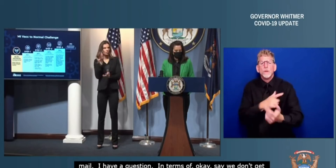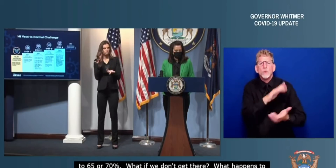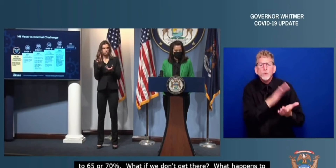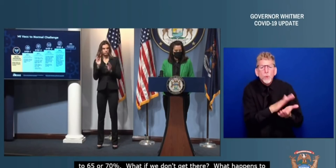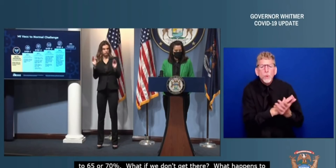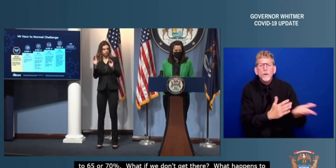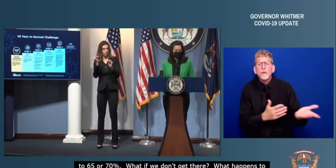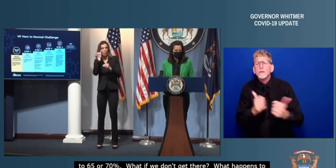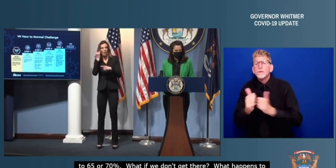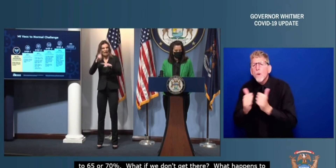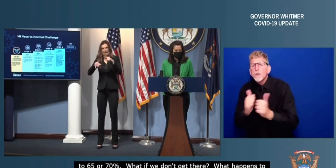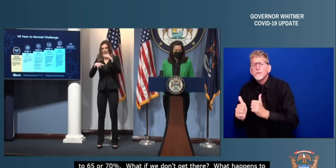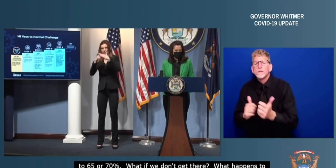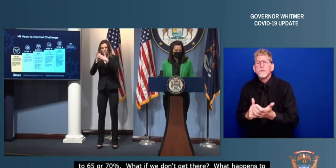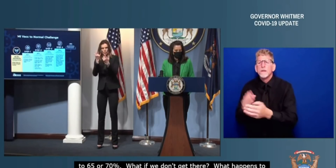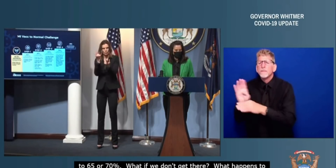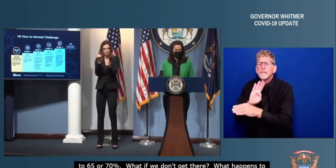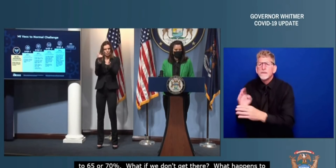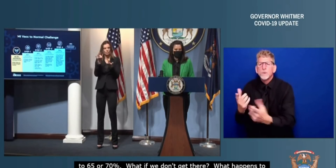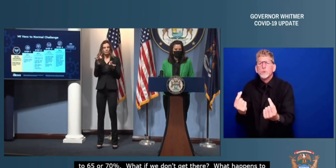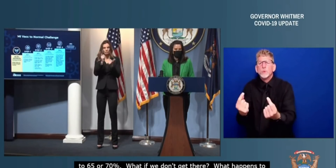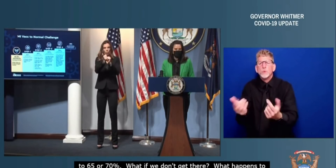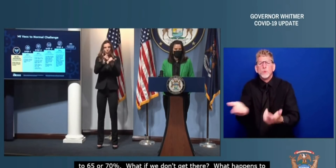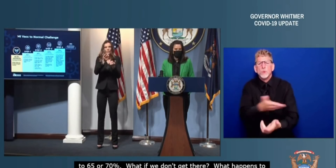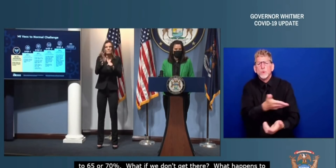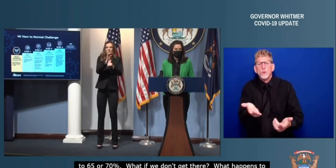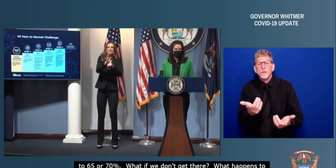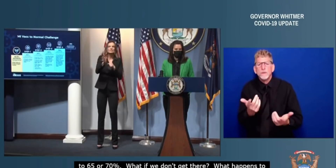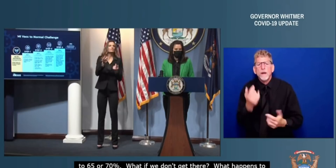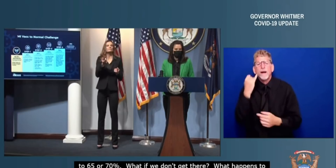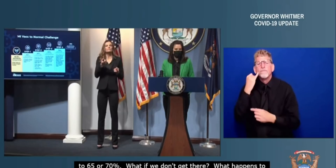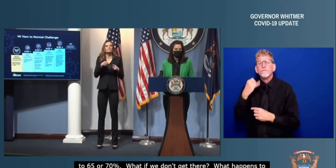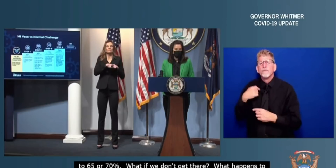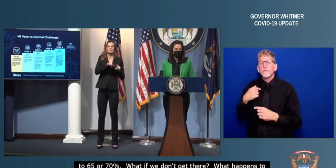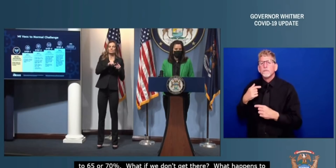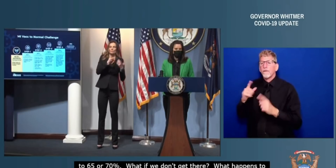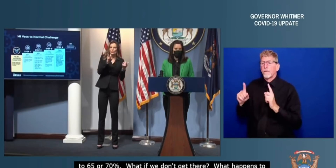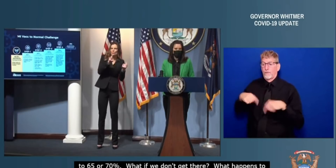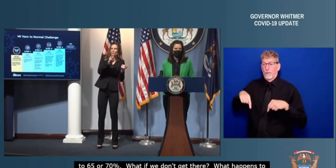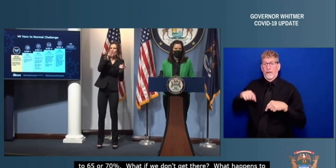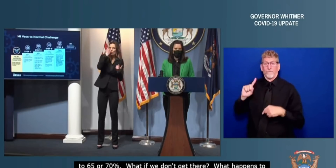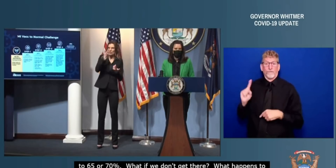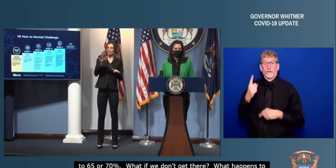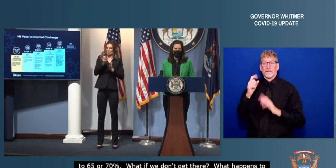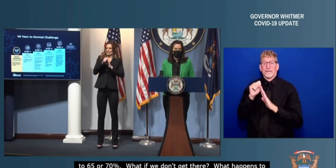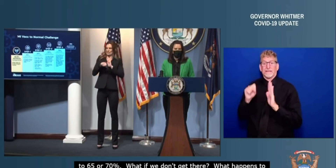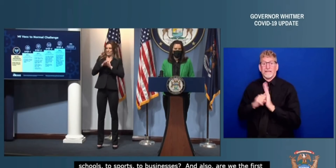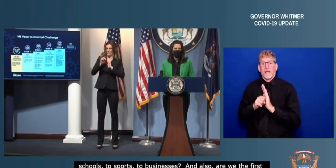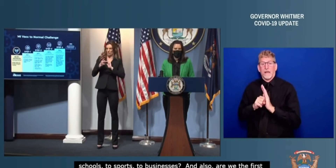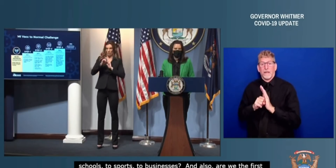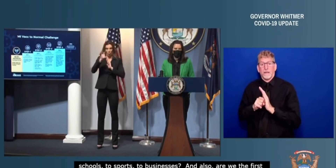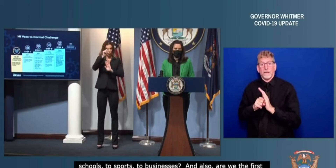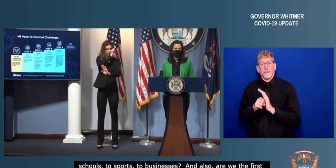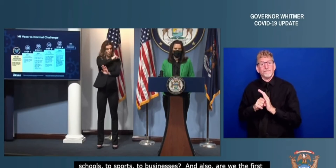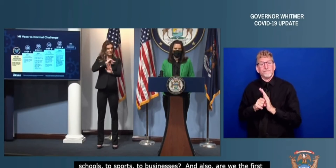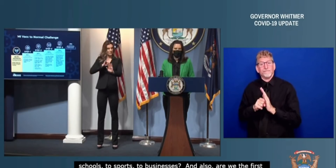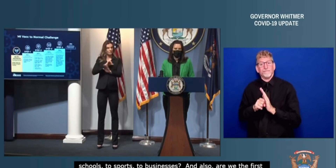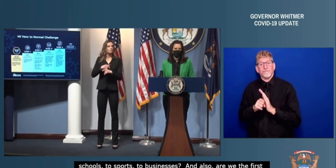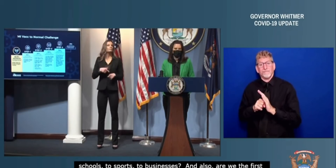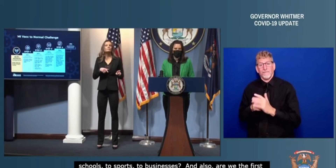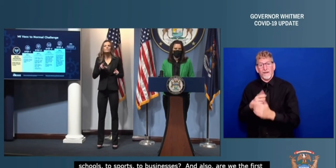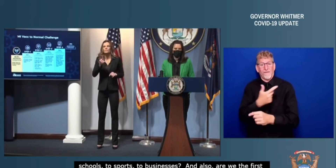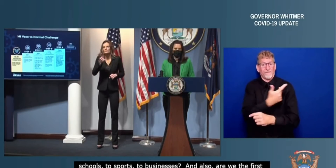are we the first state to tie vaccines to reopening? I don't think that we're the first state to